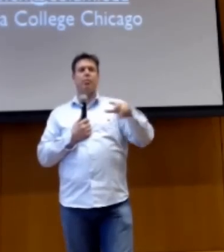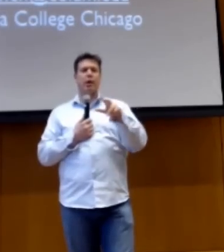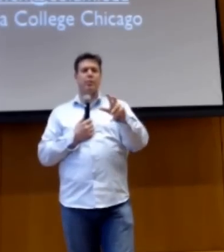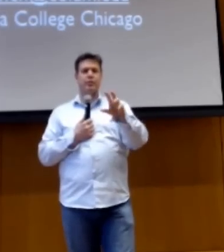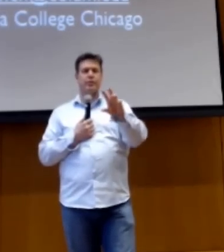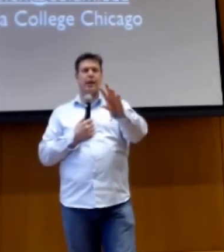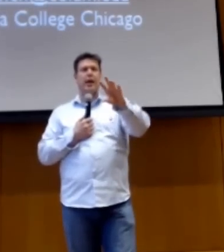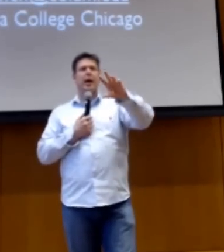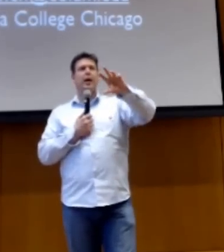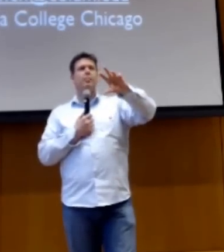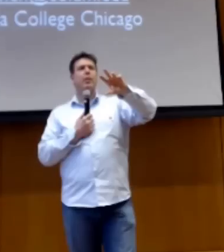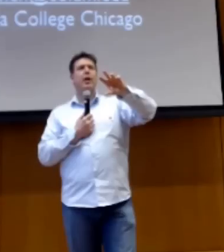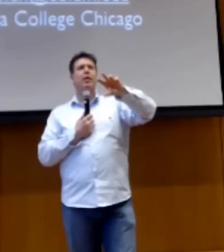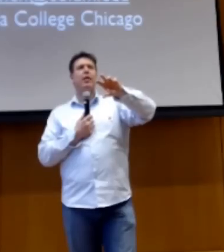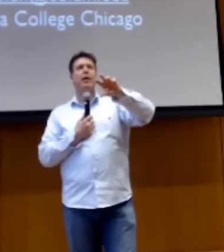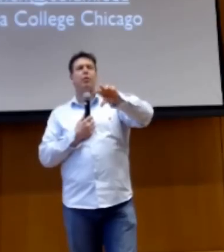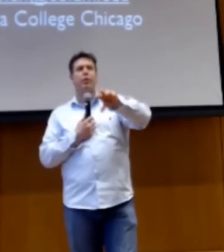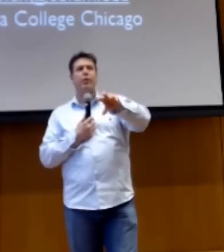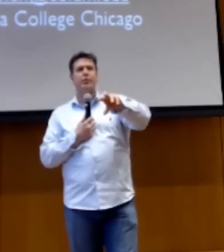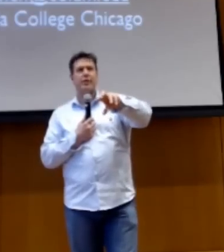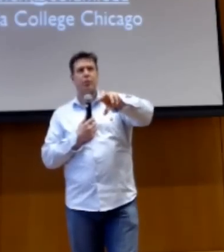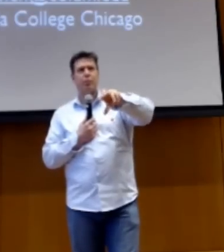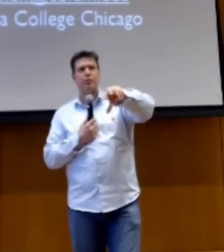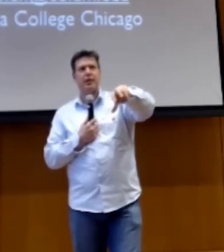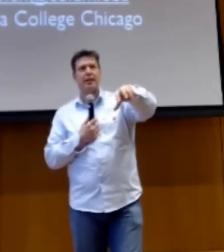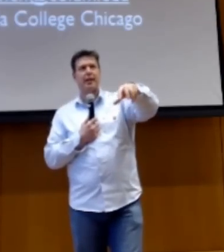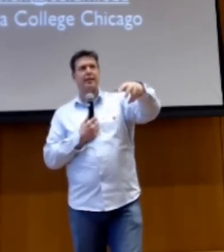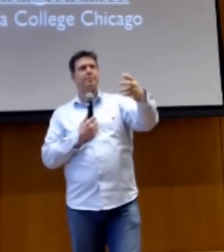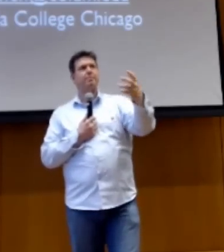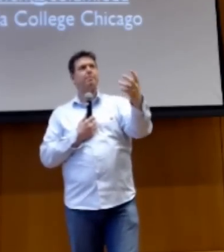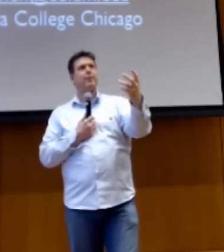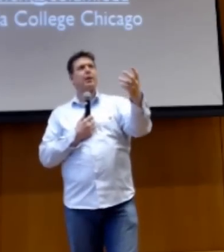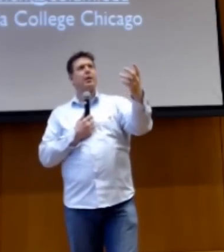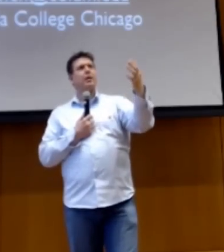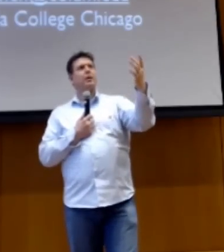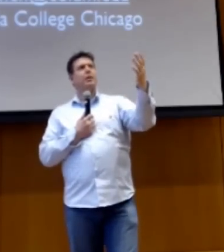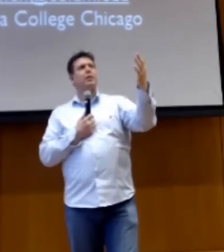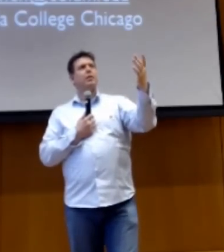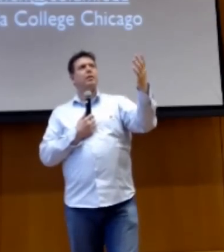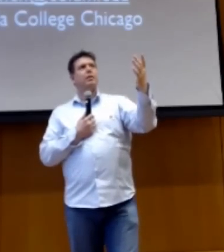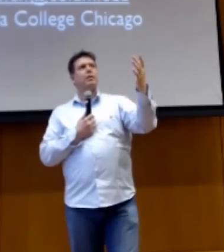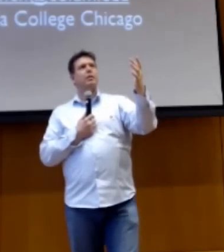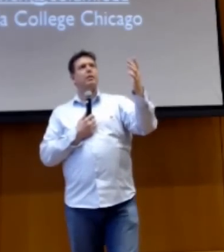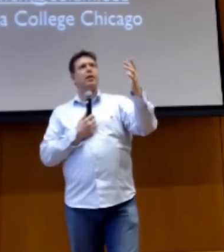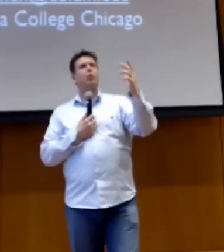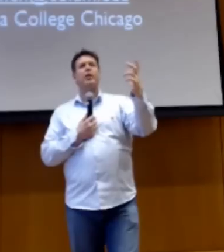the parameters of sign. I don't know that those actually represent a written